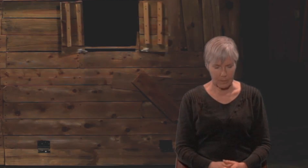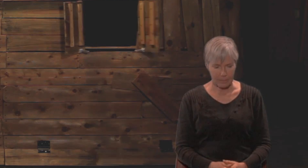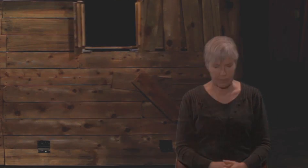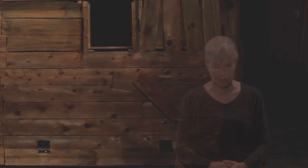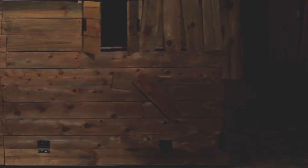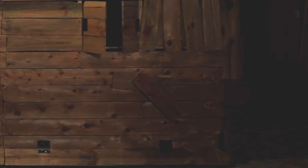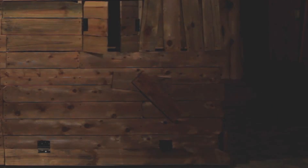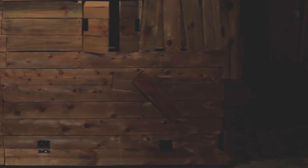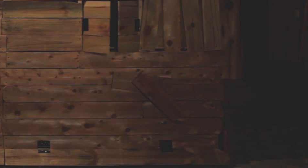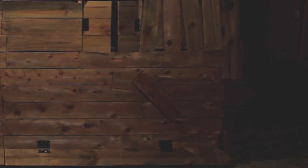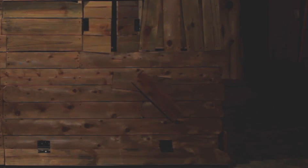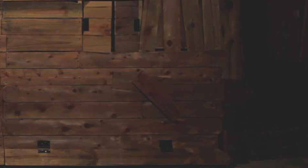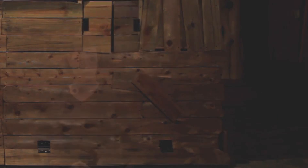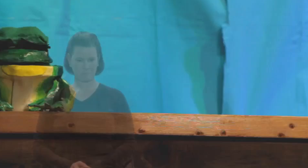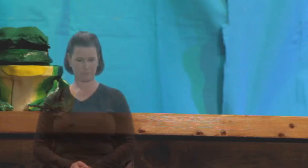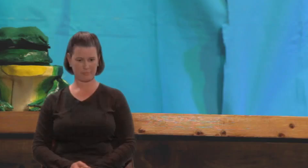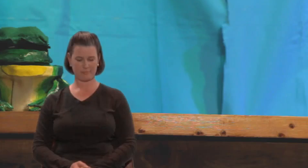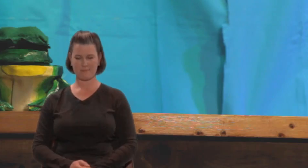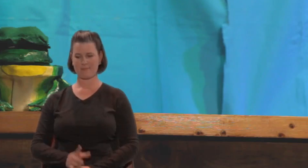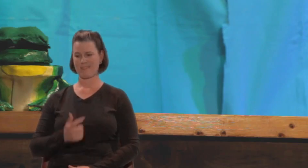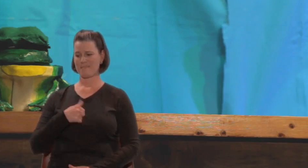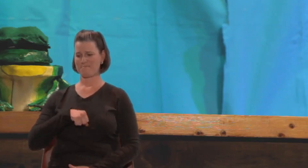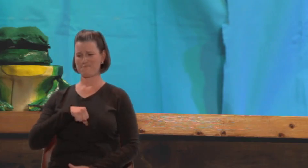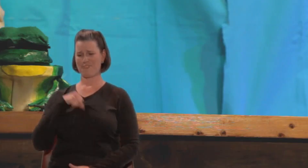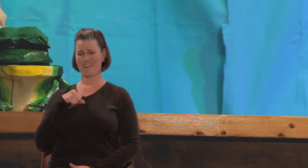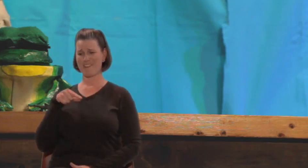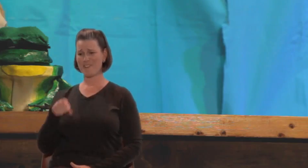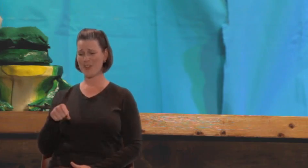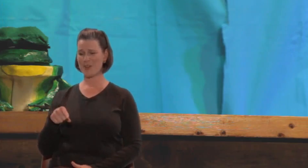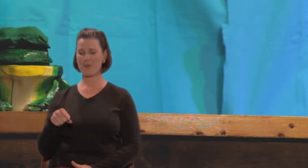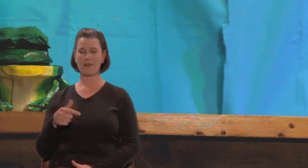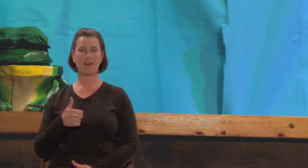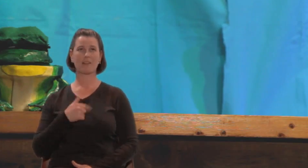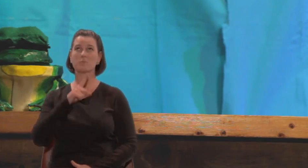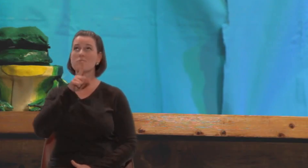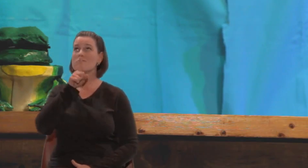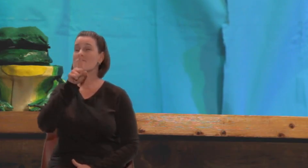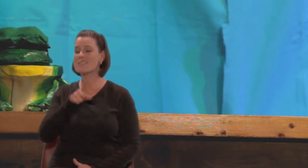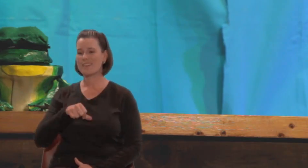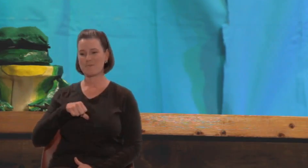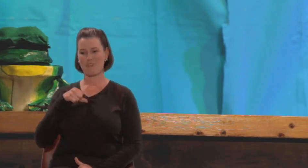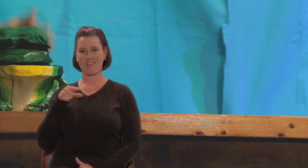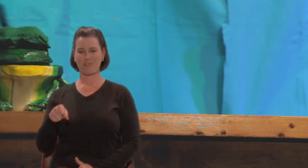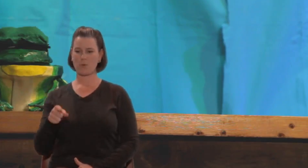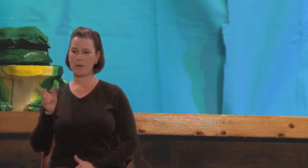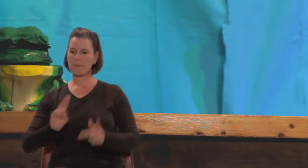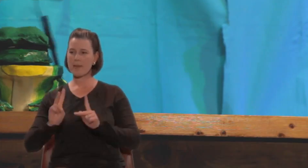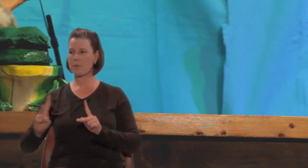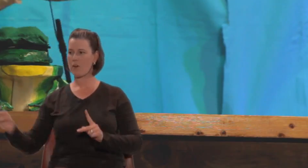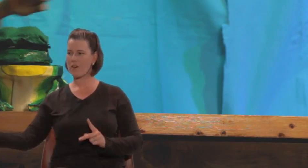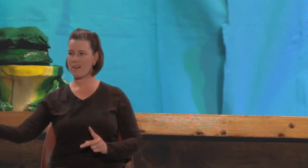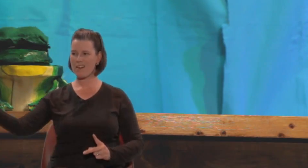I am so proud of you. In fact, I am monstrously proud of you. People will come from far